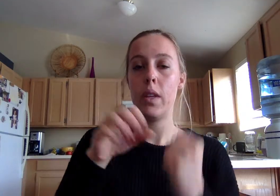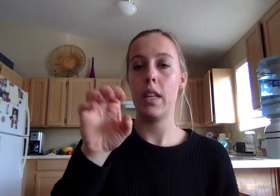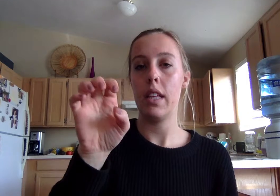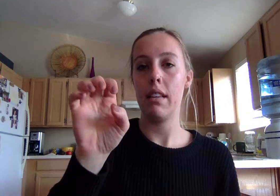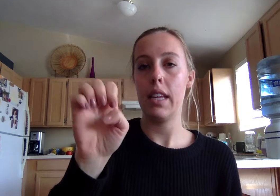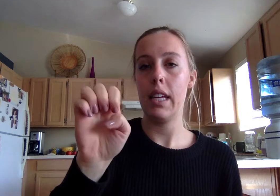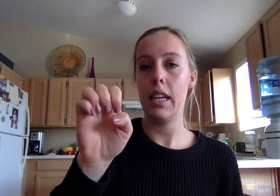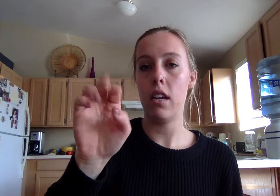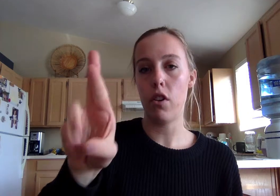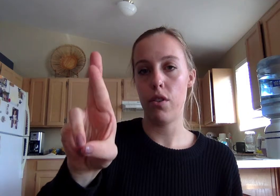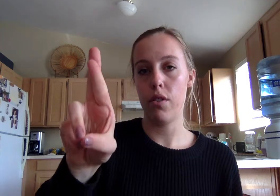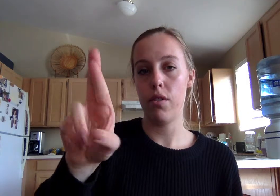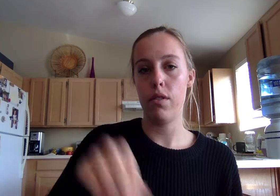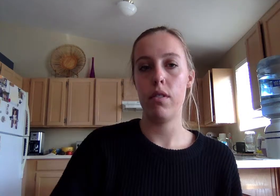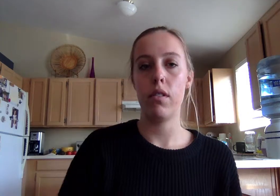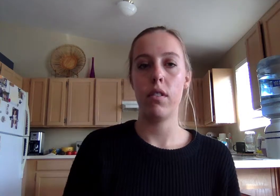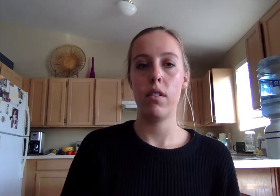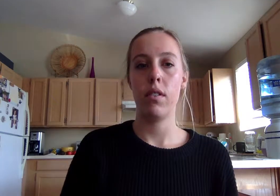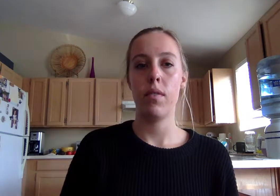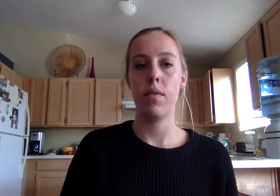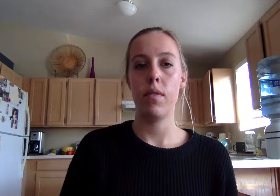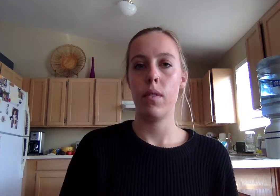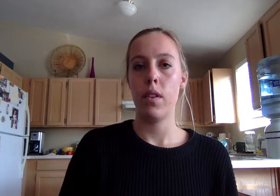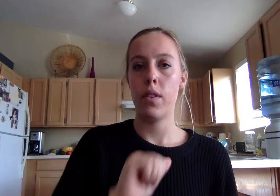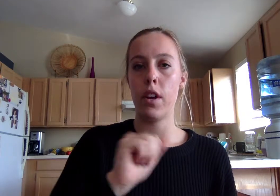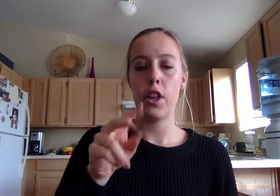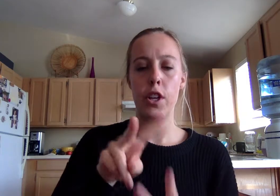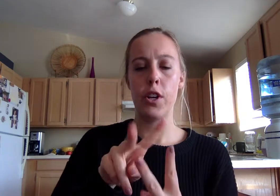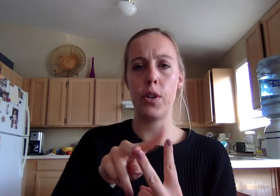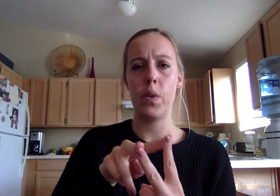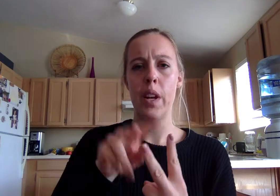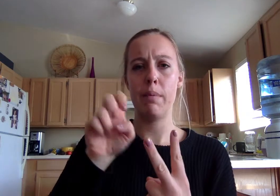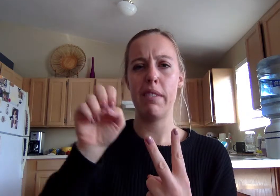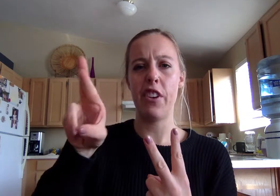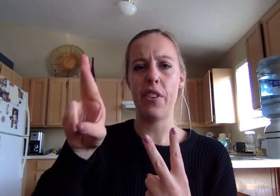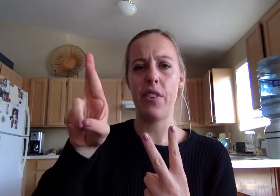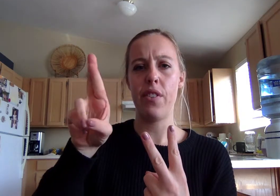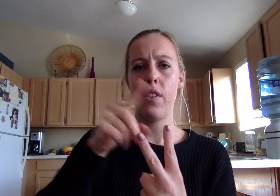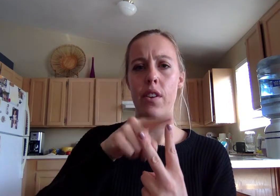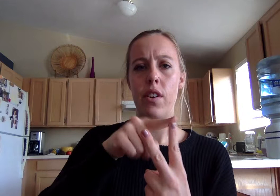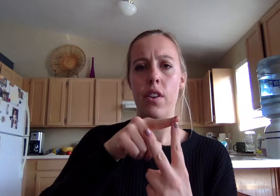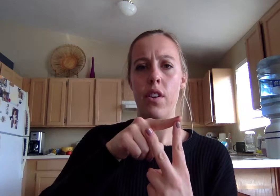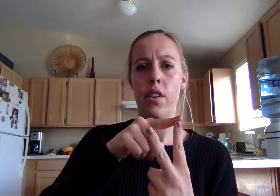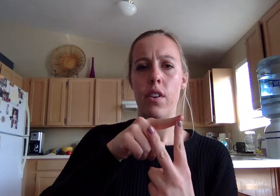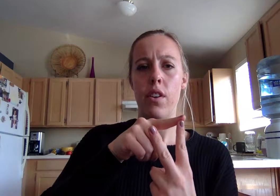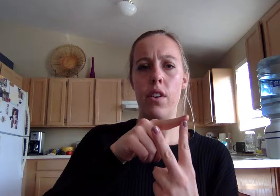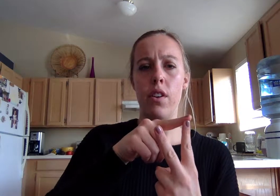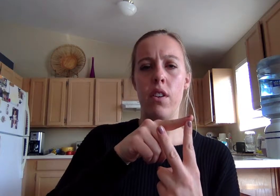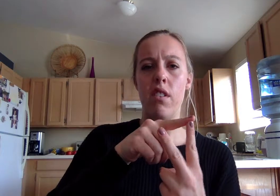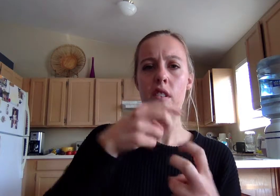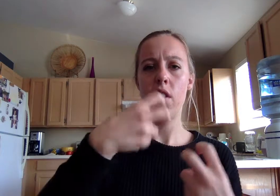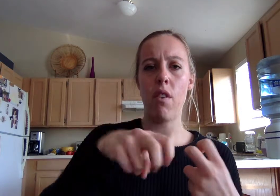abbreviated as ER. There are two types of ER. Rough ER has ribosomes attached to